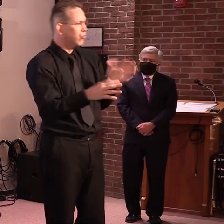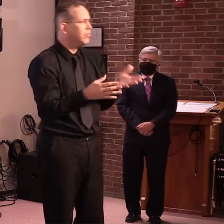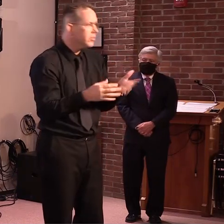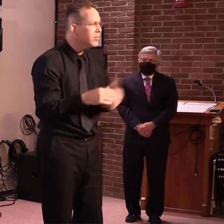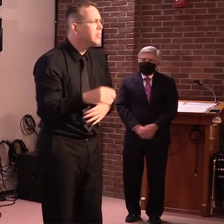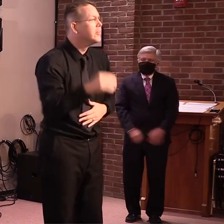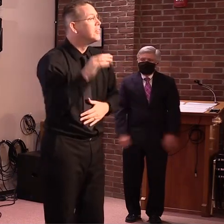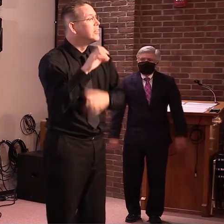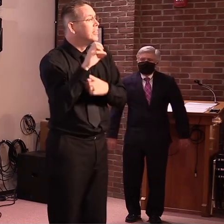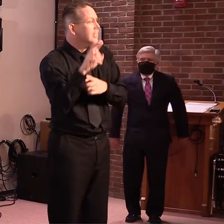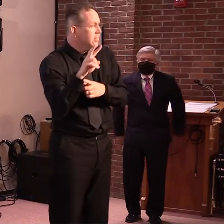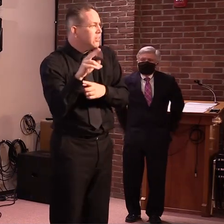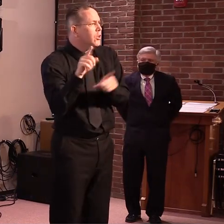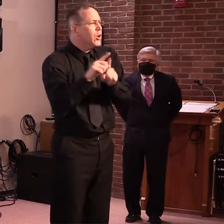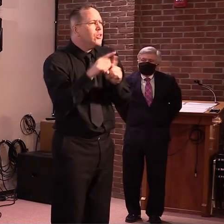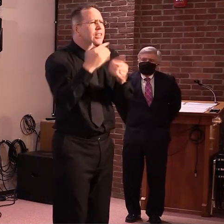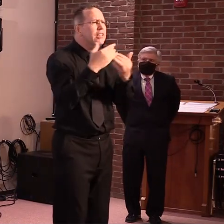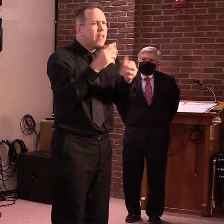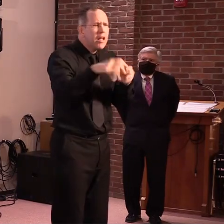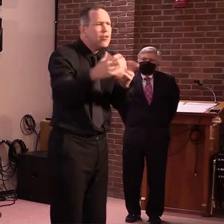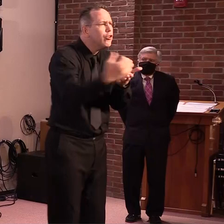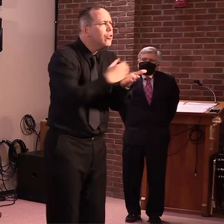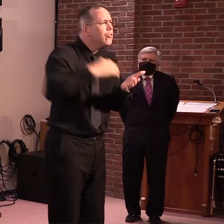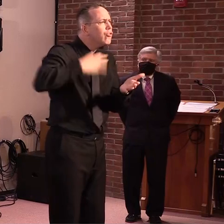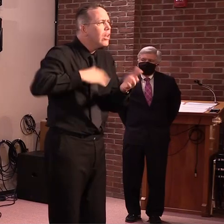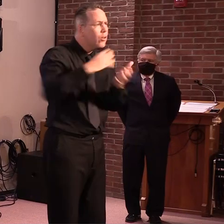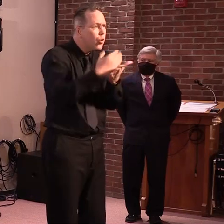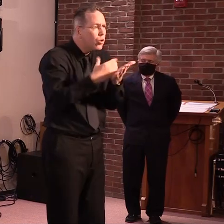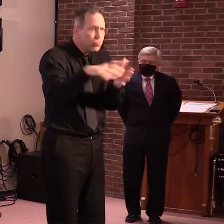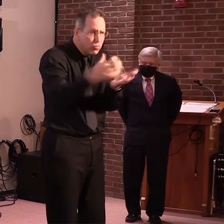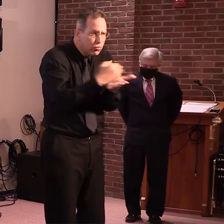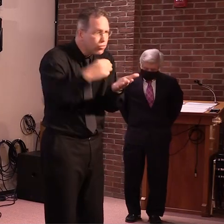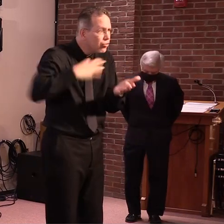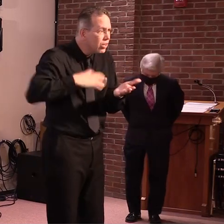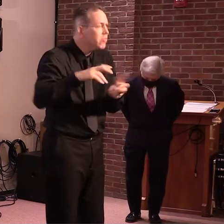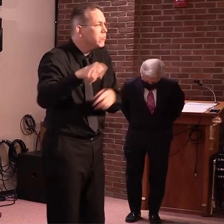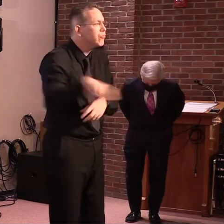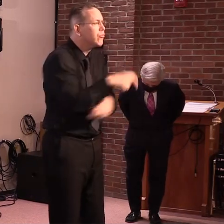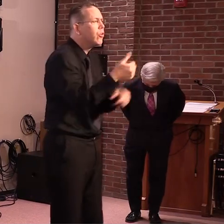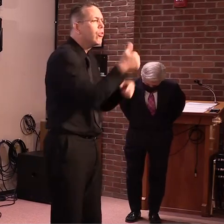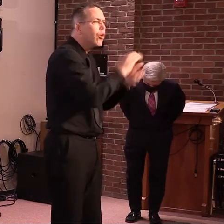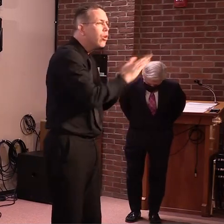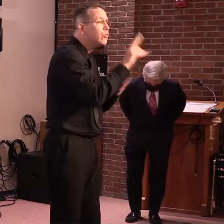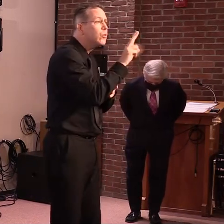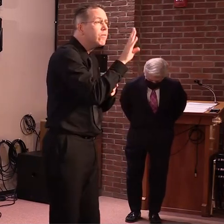long-standing transfer relationships with UVM, Champlain, and other private institutions in Vermont.